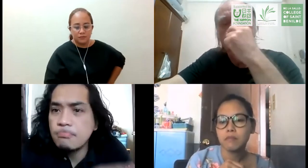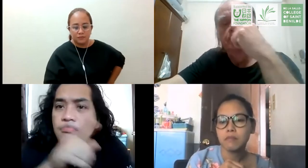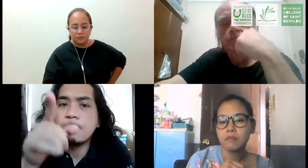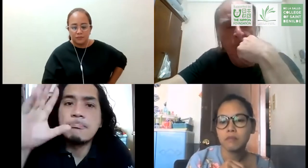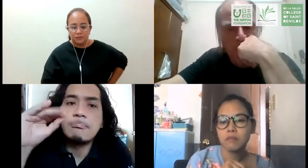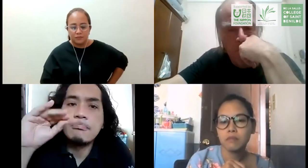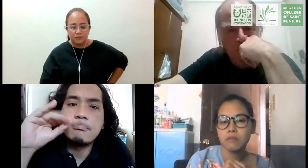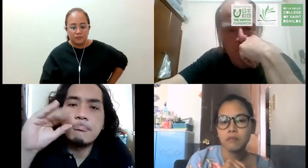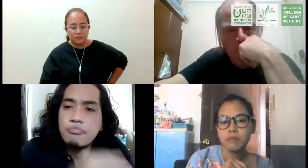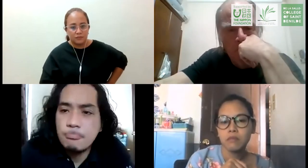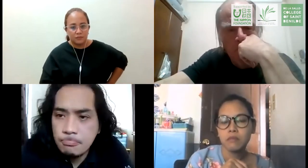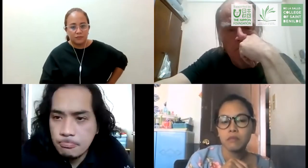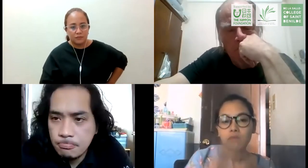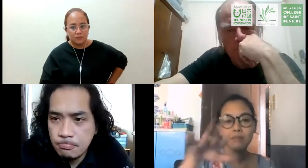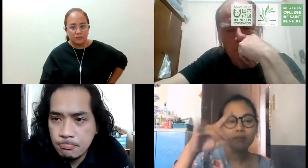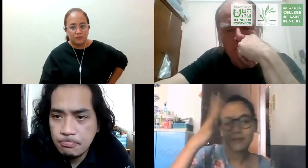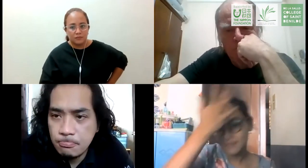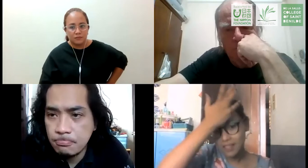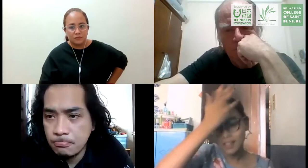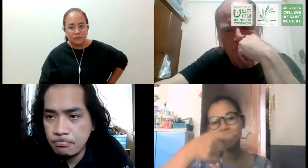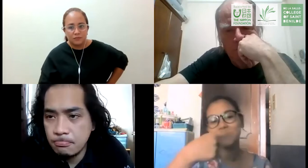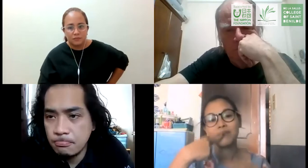tool. Yami?